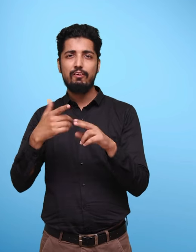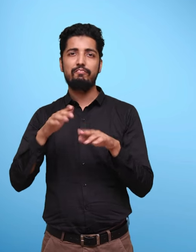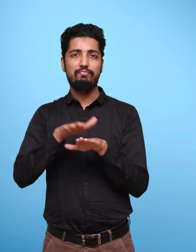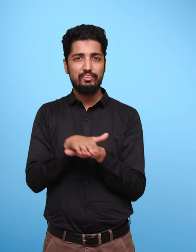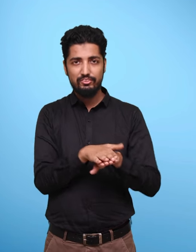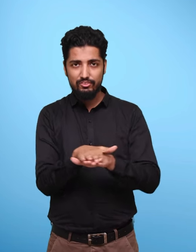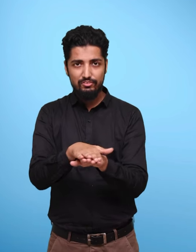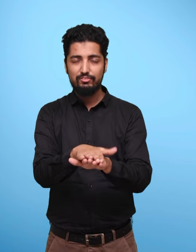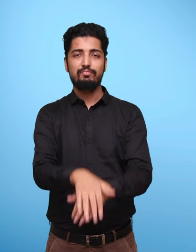fish.